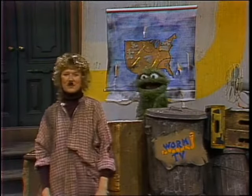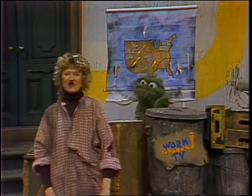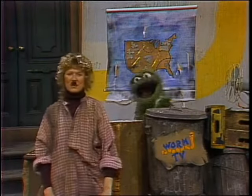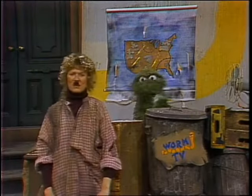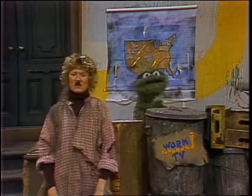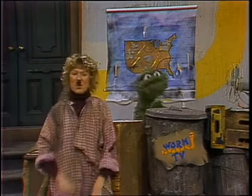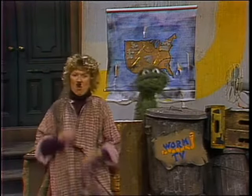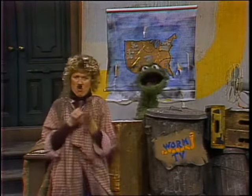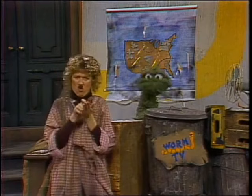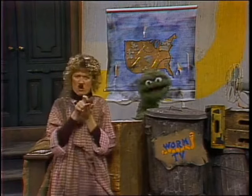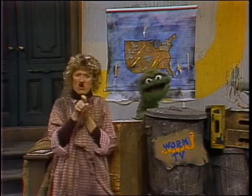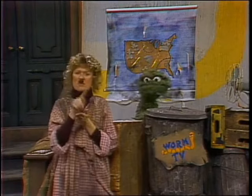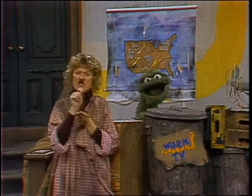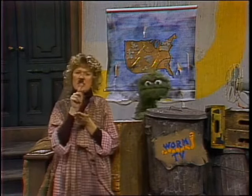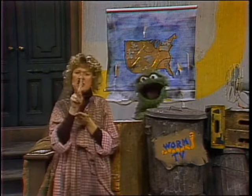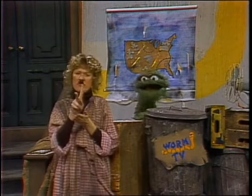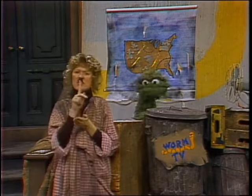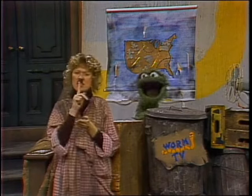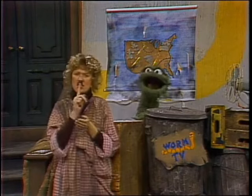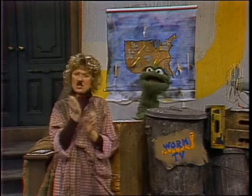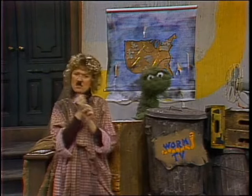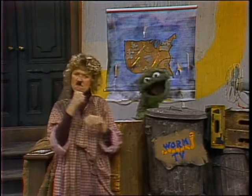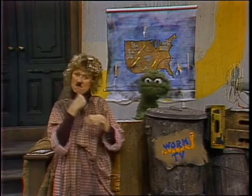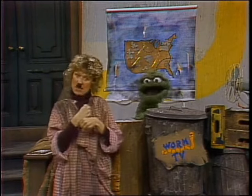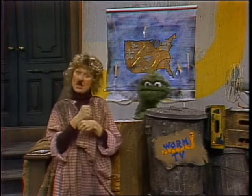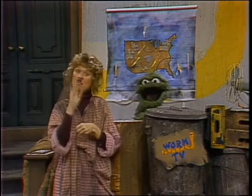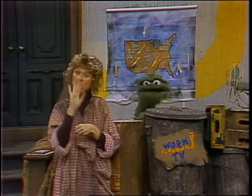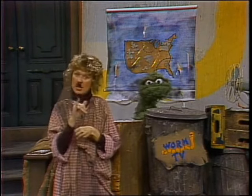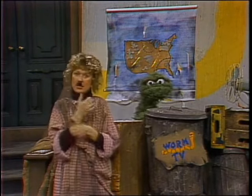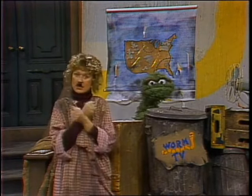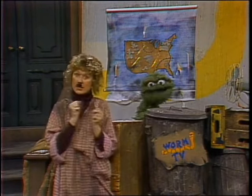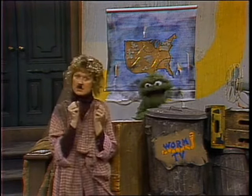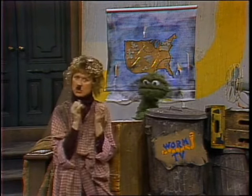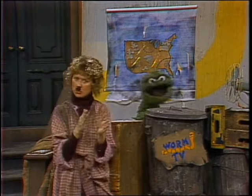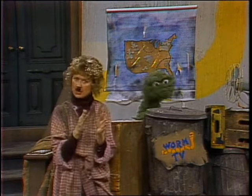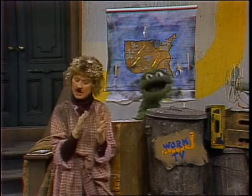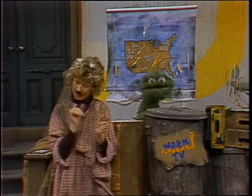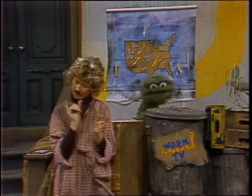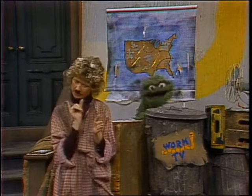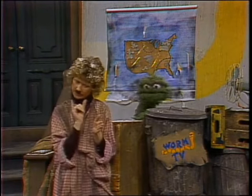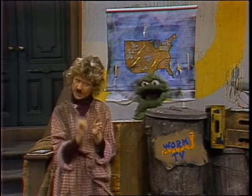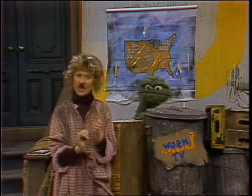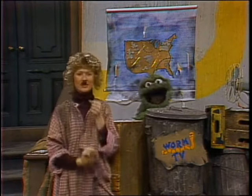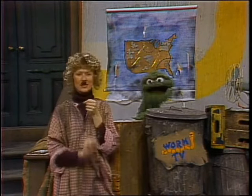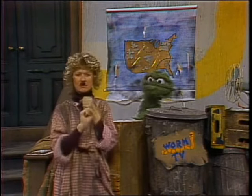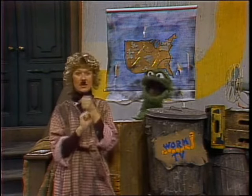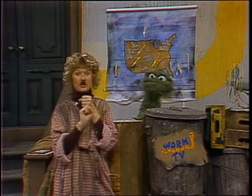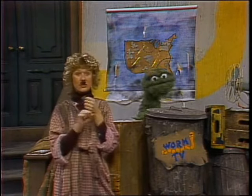Worm TV was brought to you today by Sesame Street, which was brought to you today by the letter C.